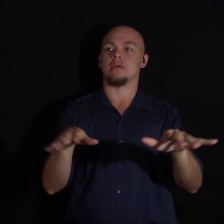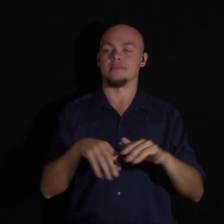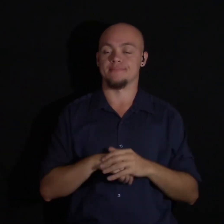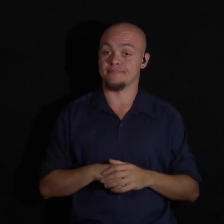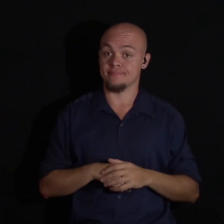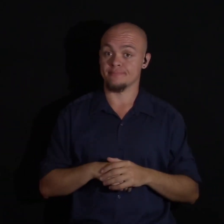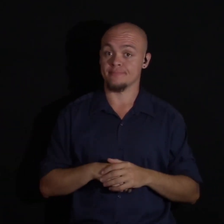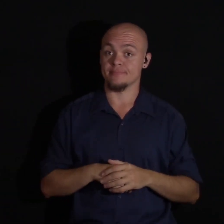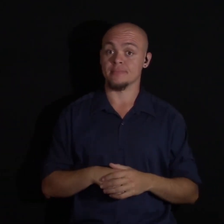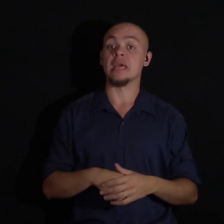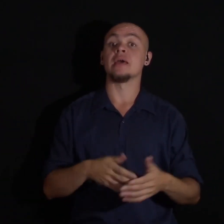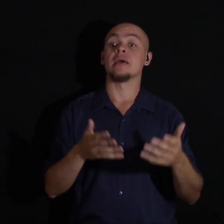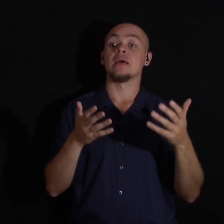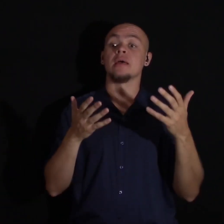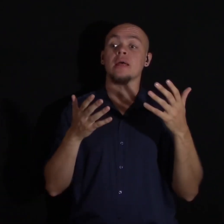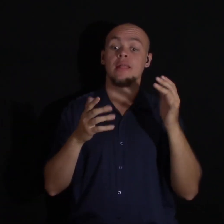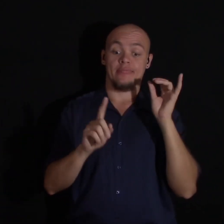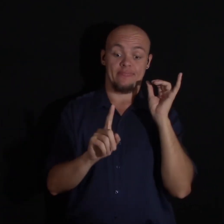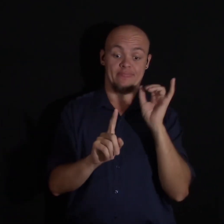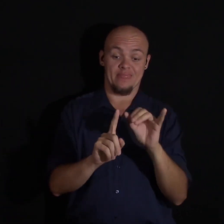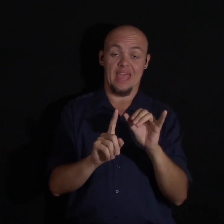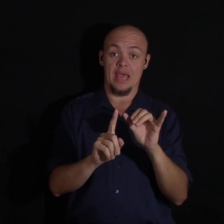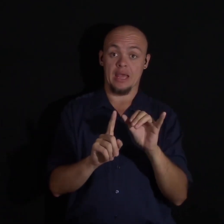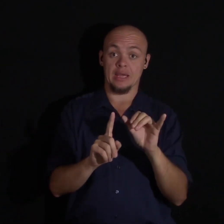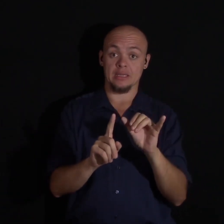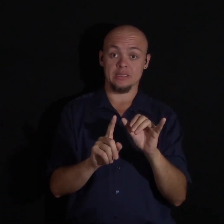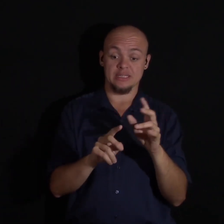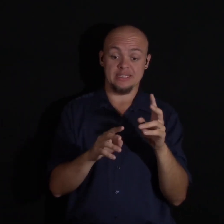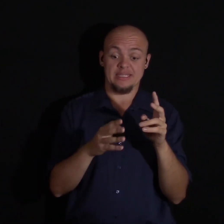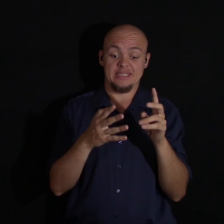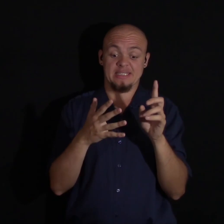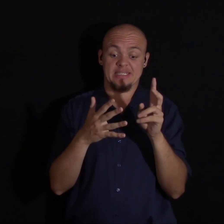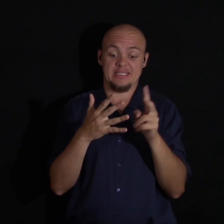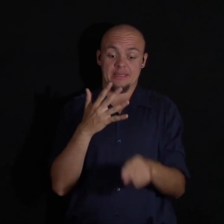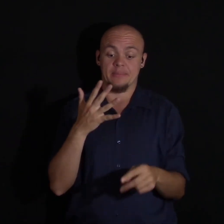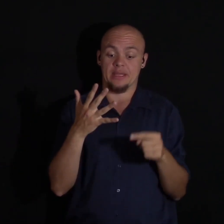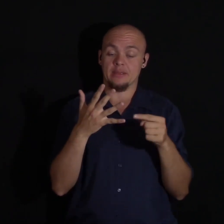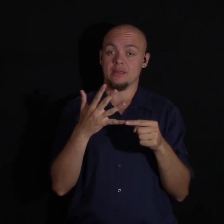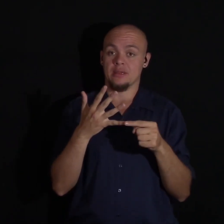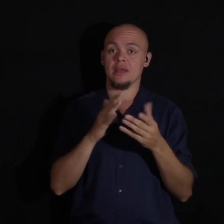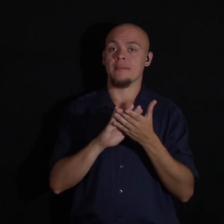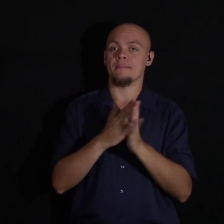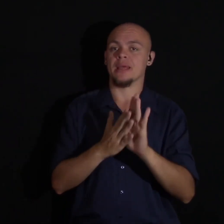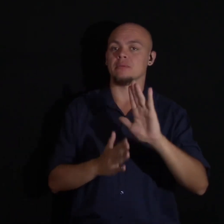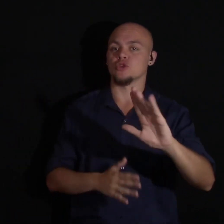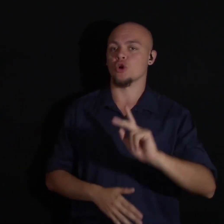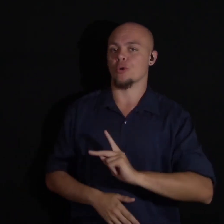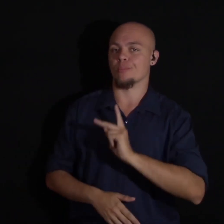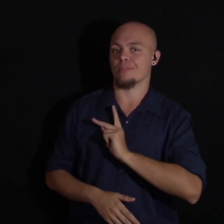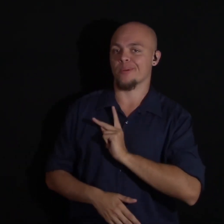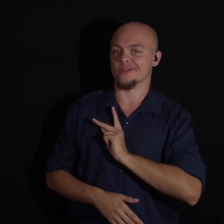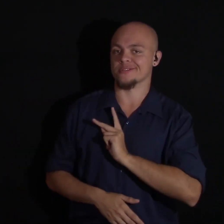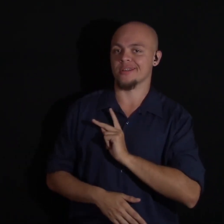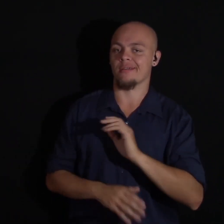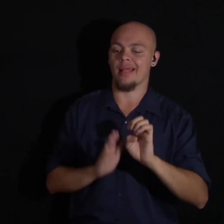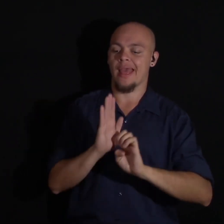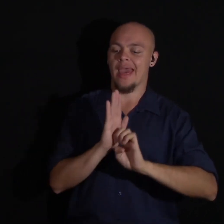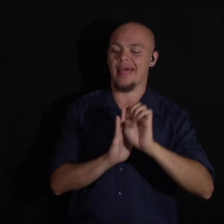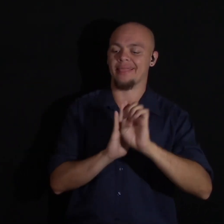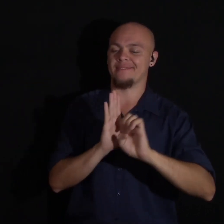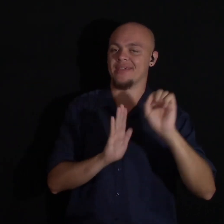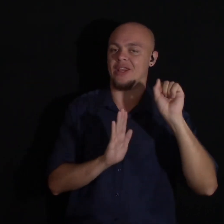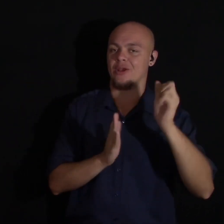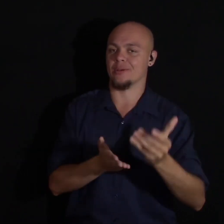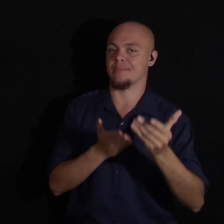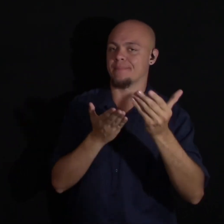And then that little snippet that you just said becomes your personal elevator pitch. And it will always start